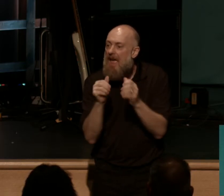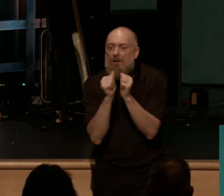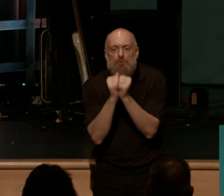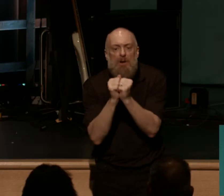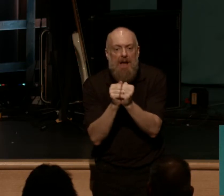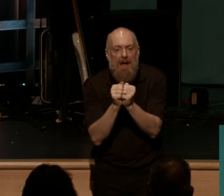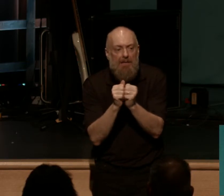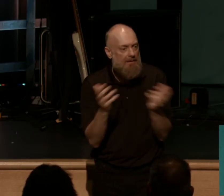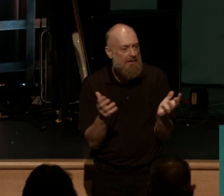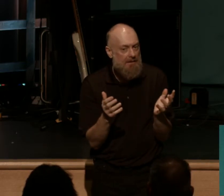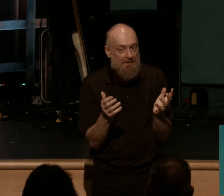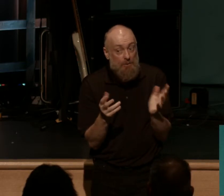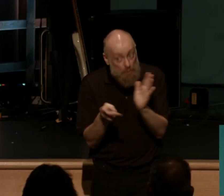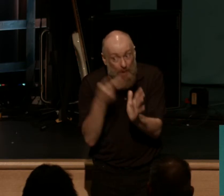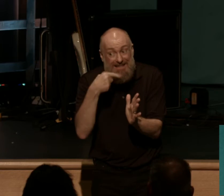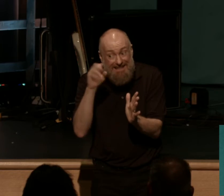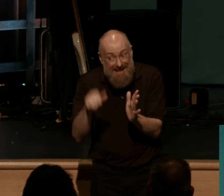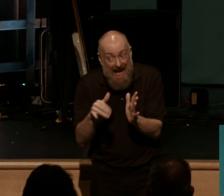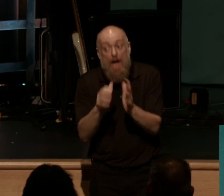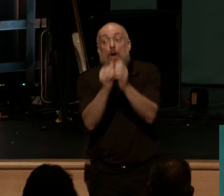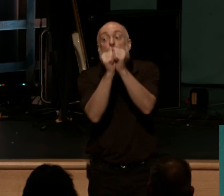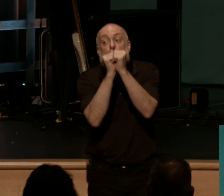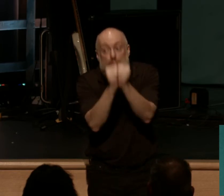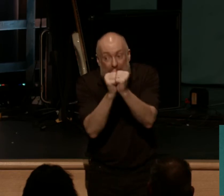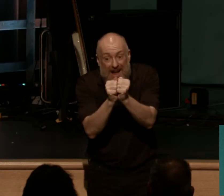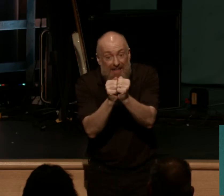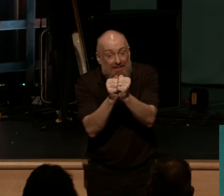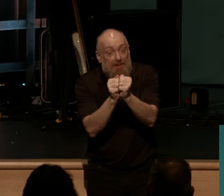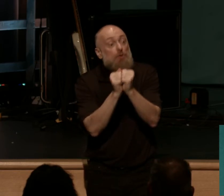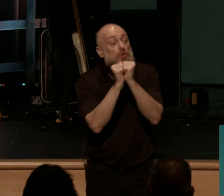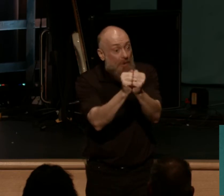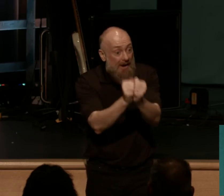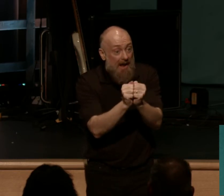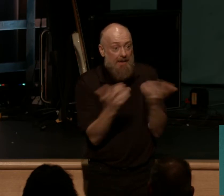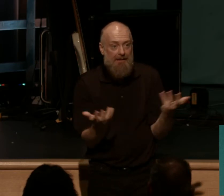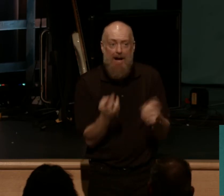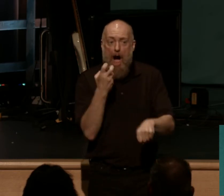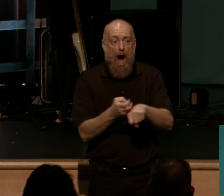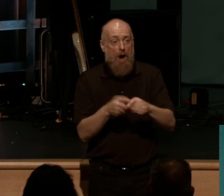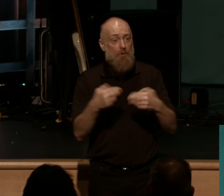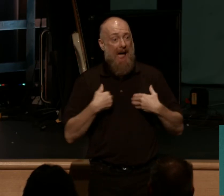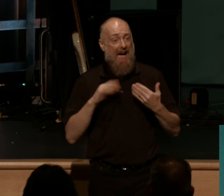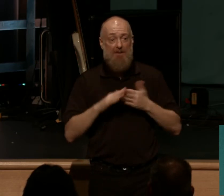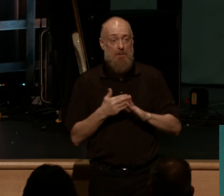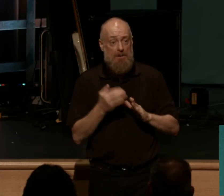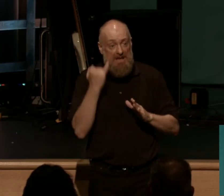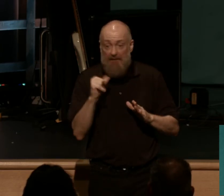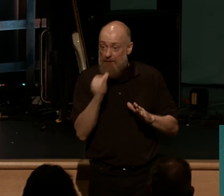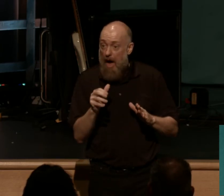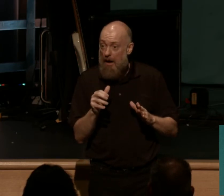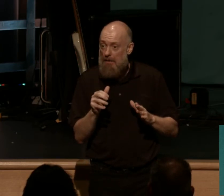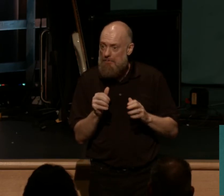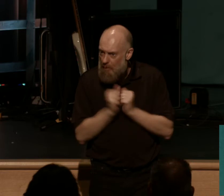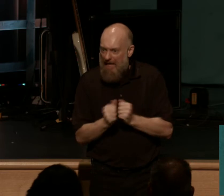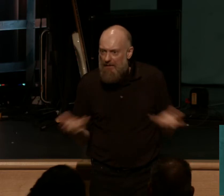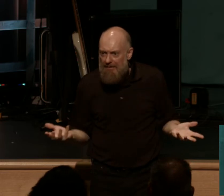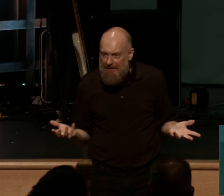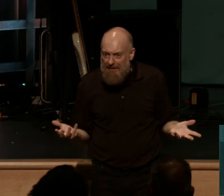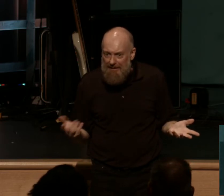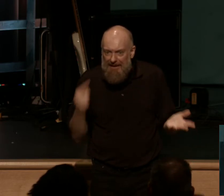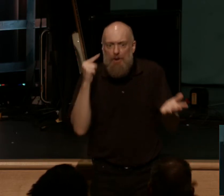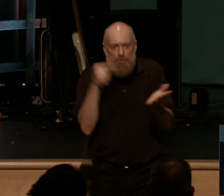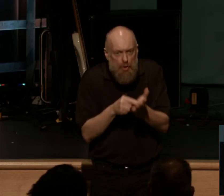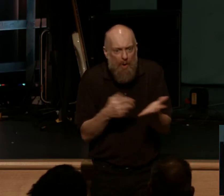together. Twice it says that. They were together. It's pretty hard to have community without being together. Notice